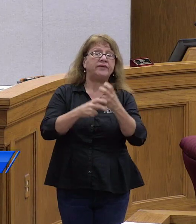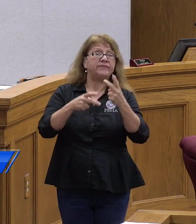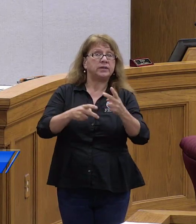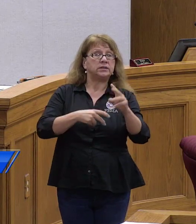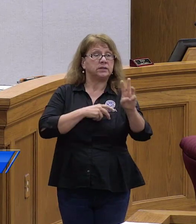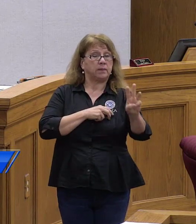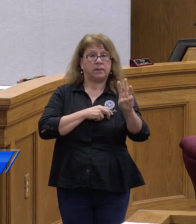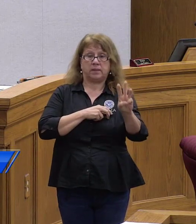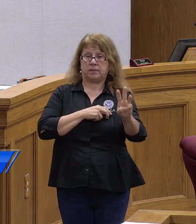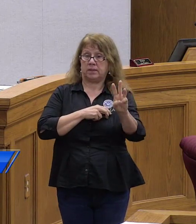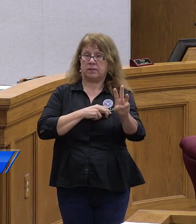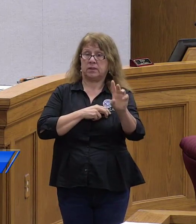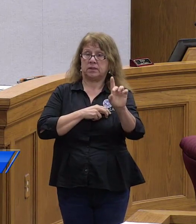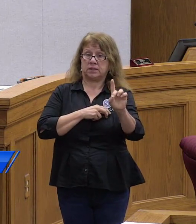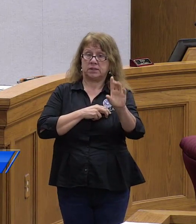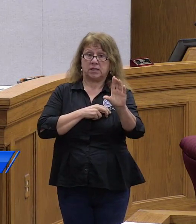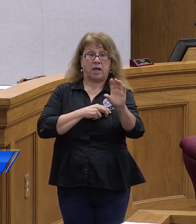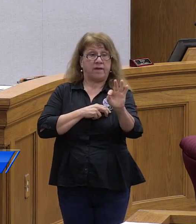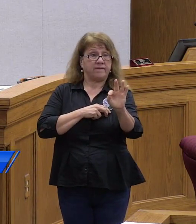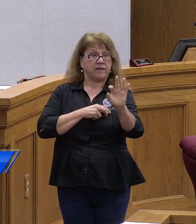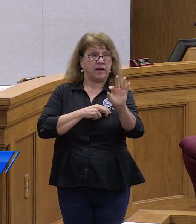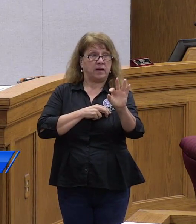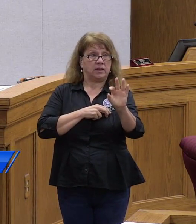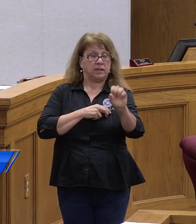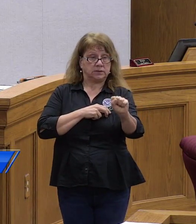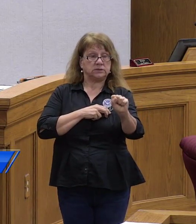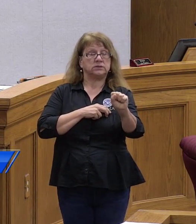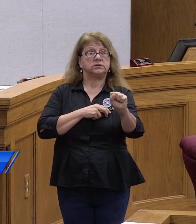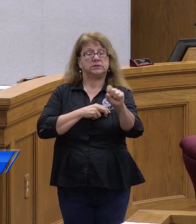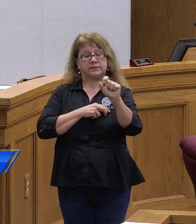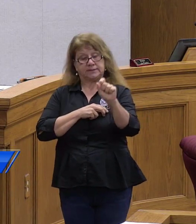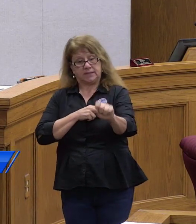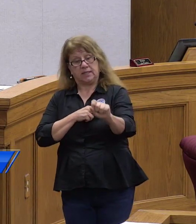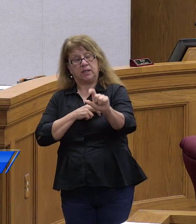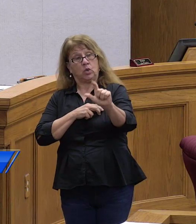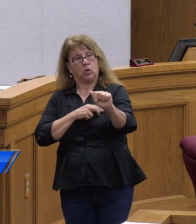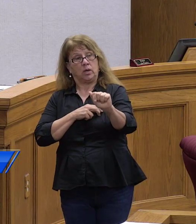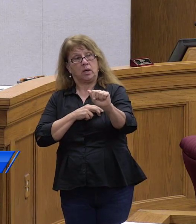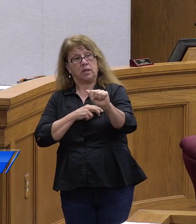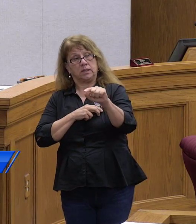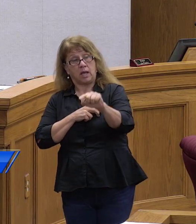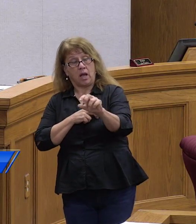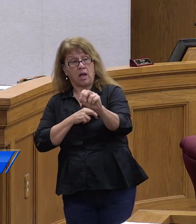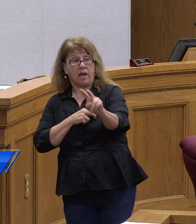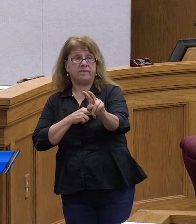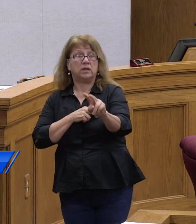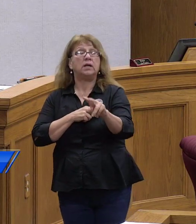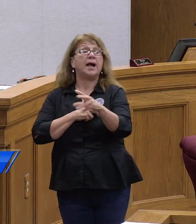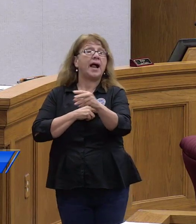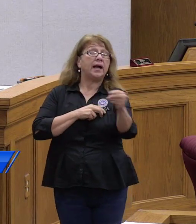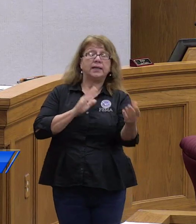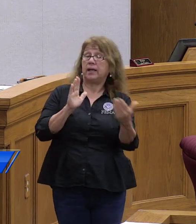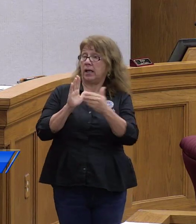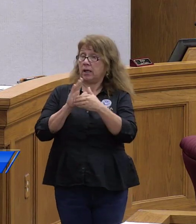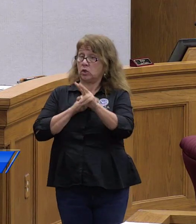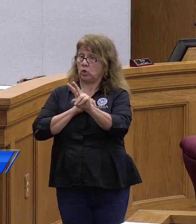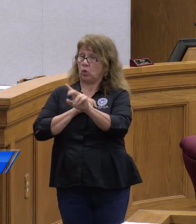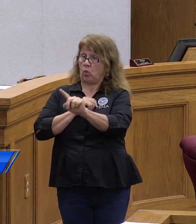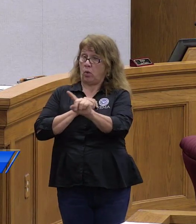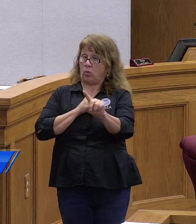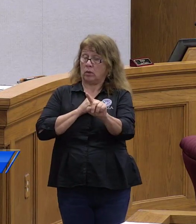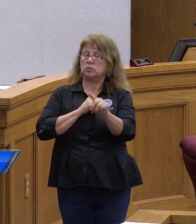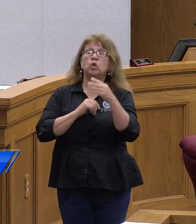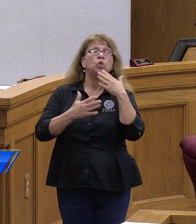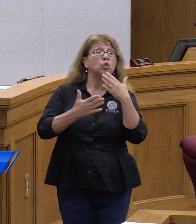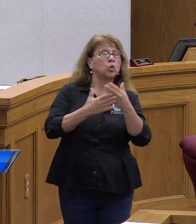www.dcfs.louisiana.gov. And again, 211 remains a very good source for additional